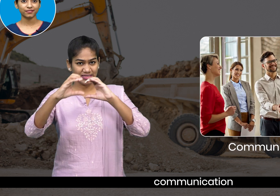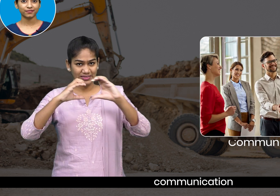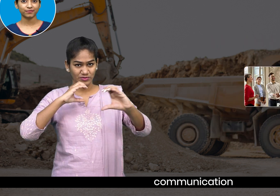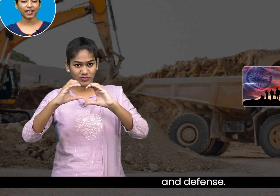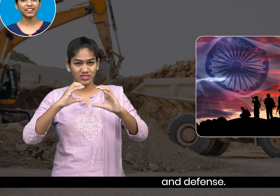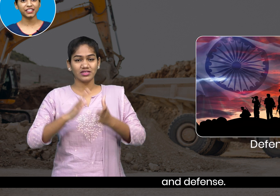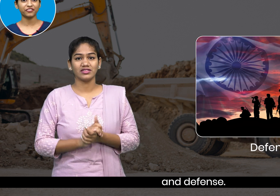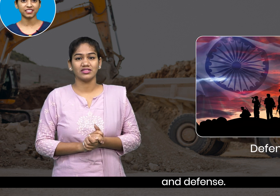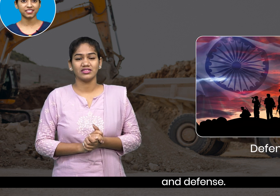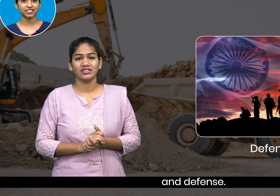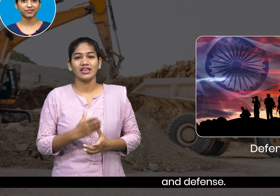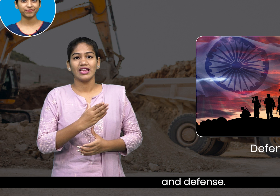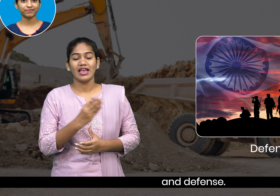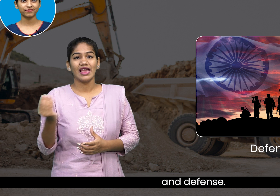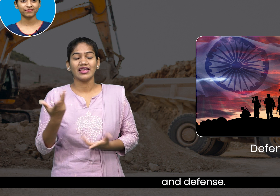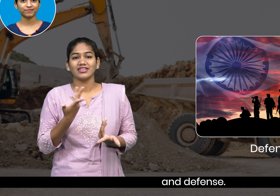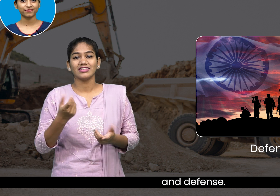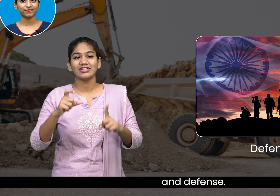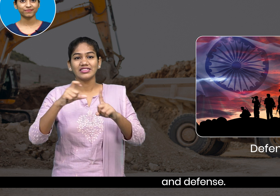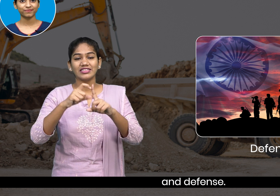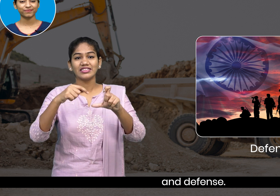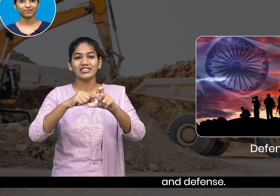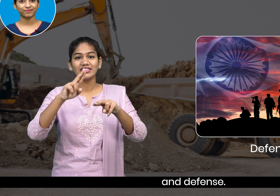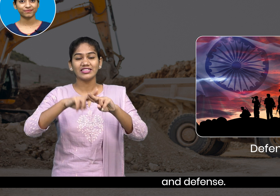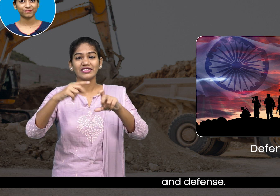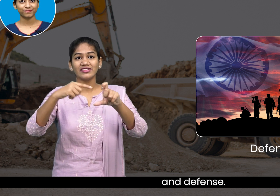communication and defense.